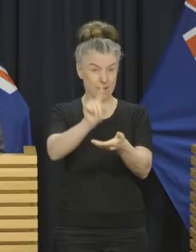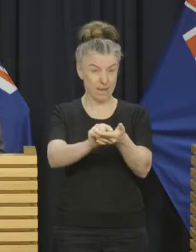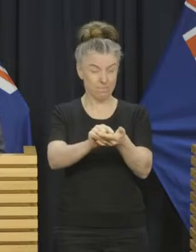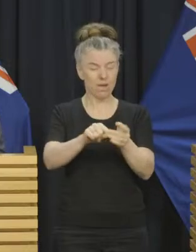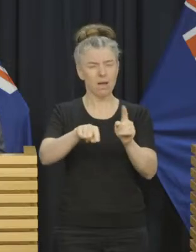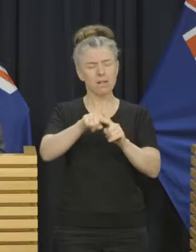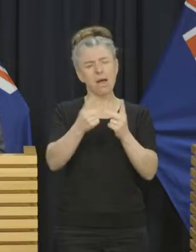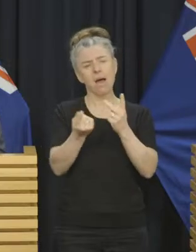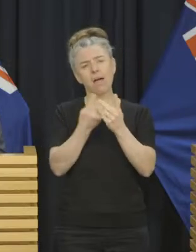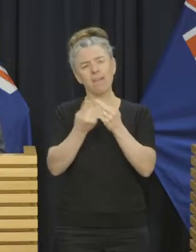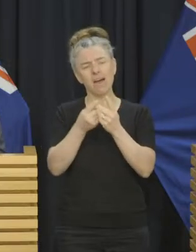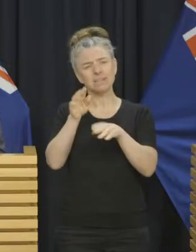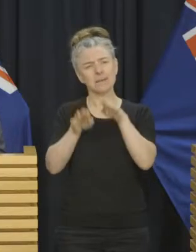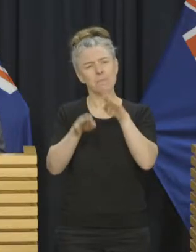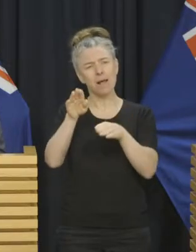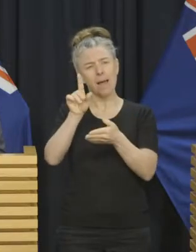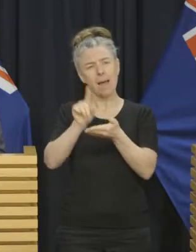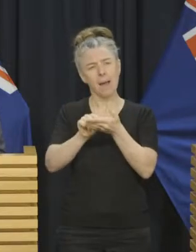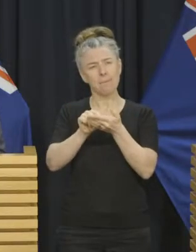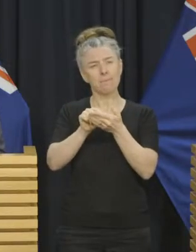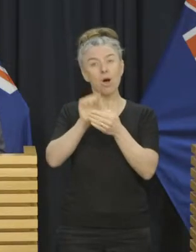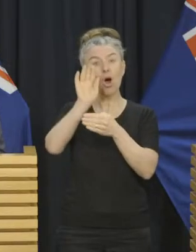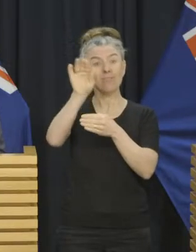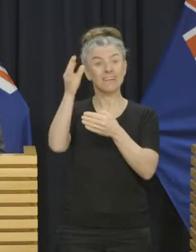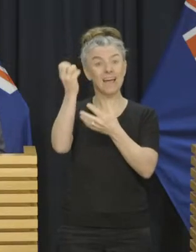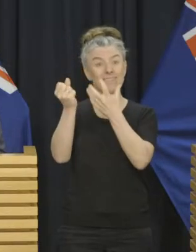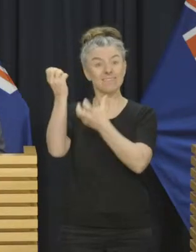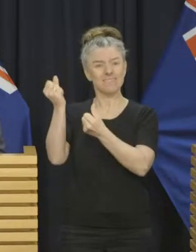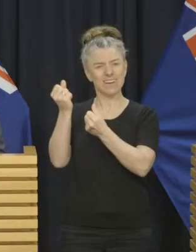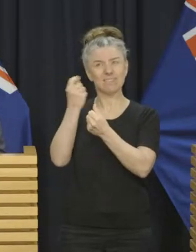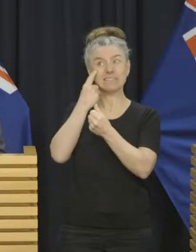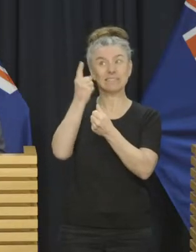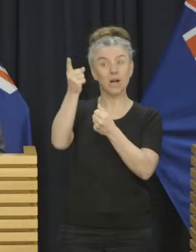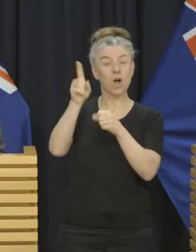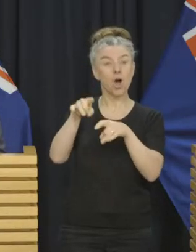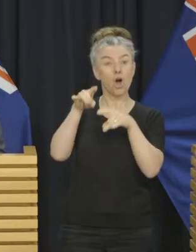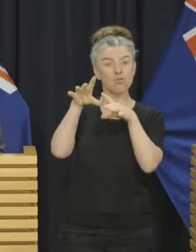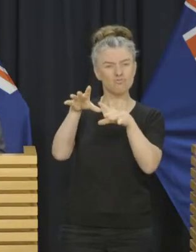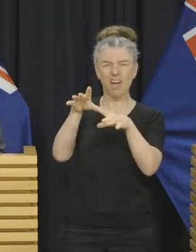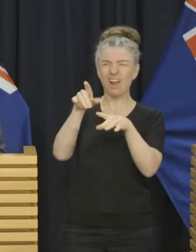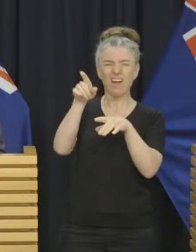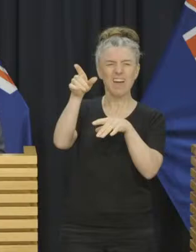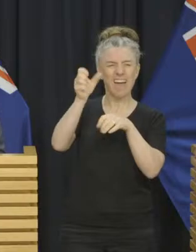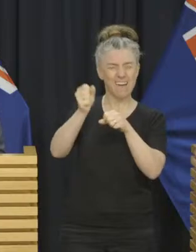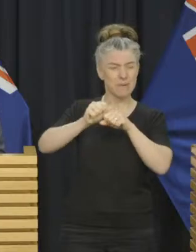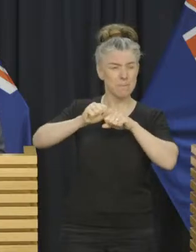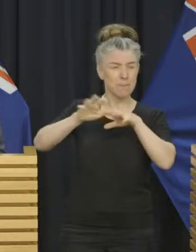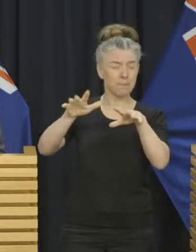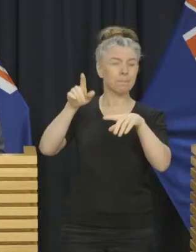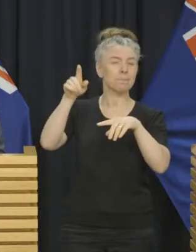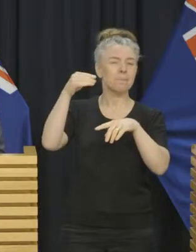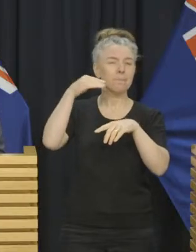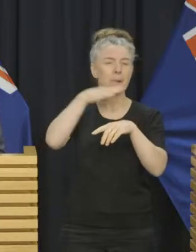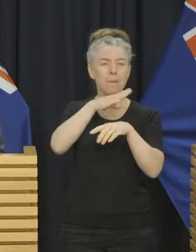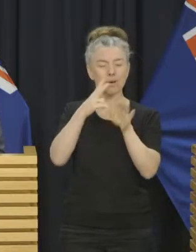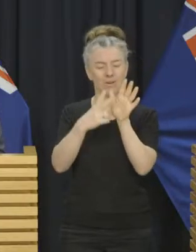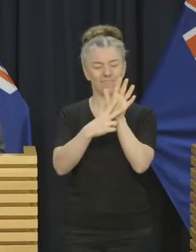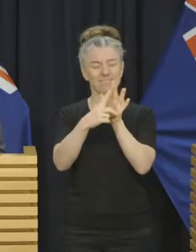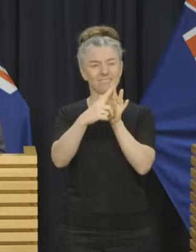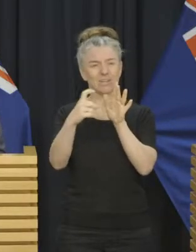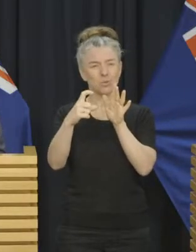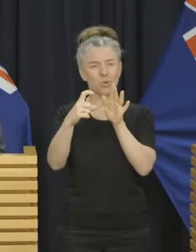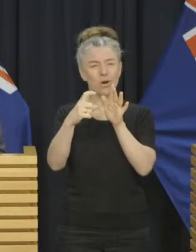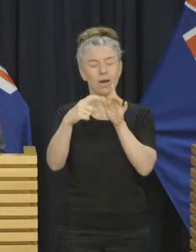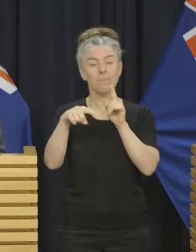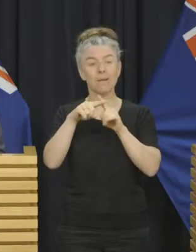similar apps that are being used in other countries, and we've seen this in Australia over recent days with their outbreaks in Victoria and then the